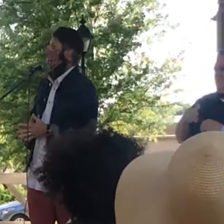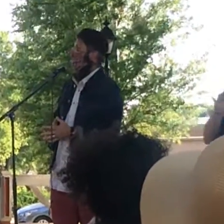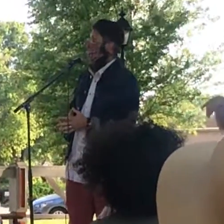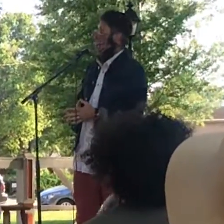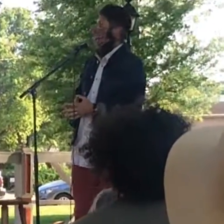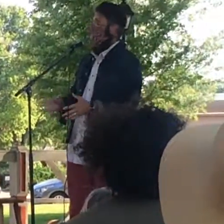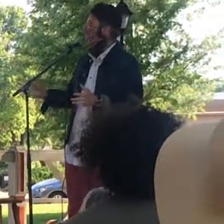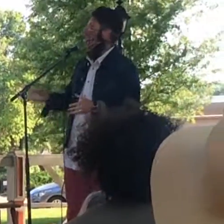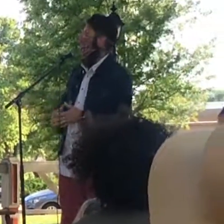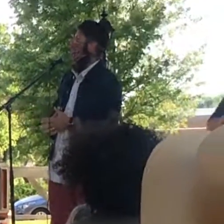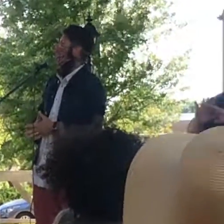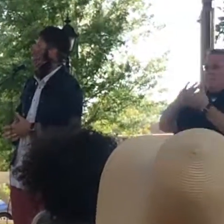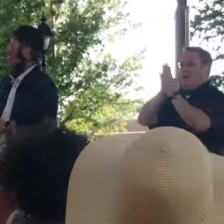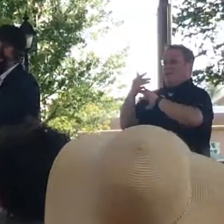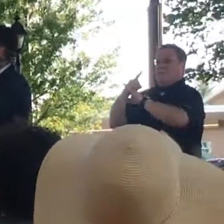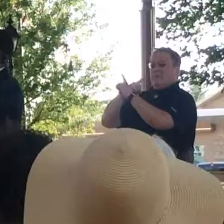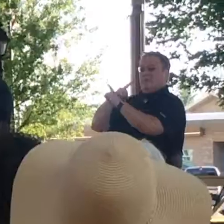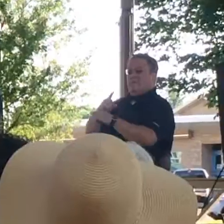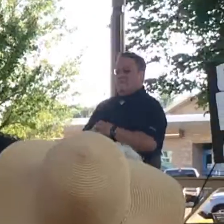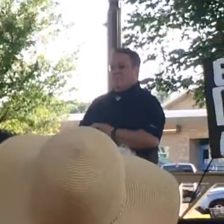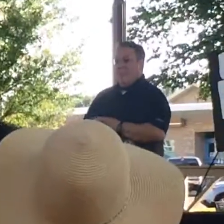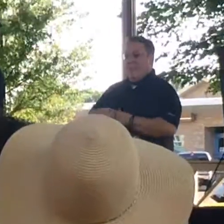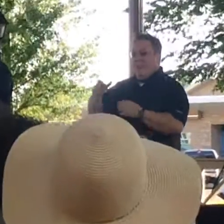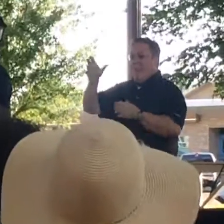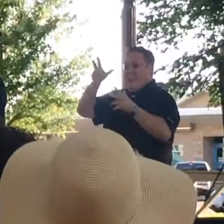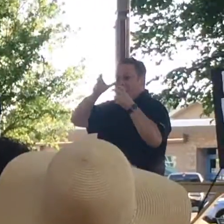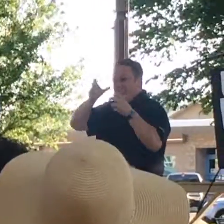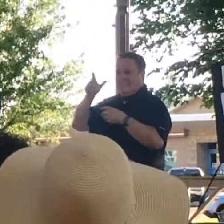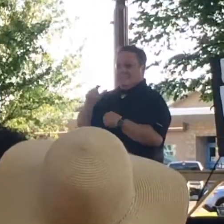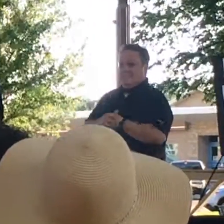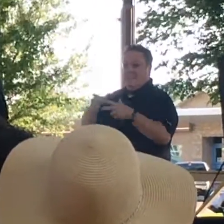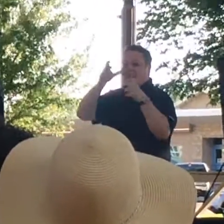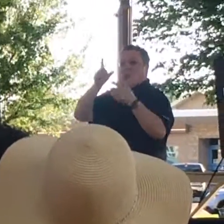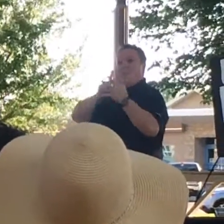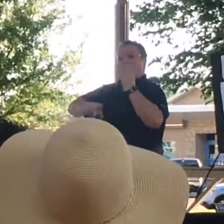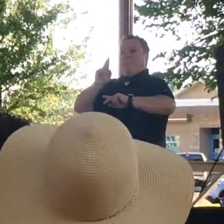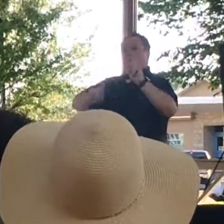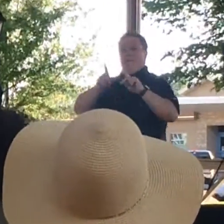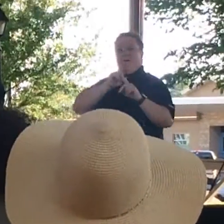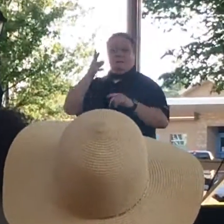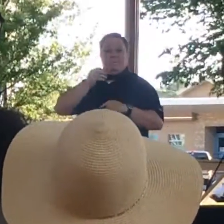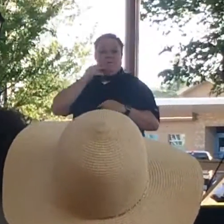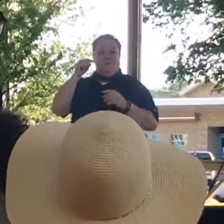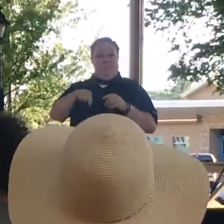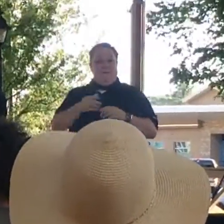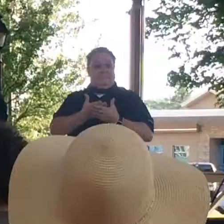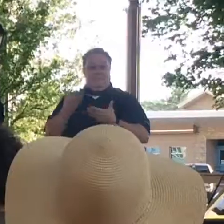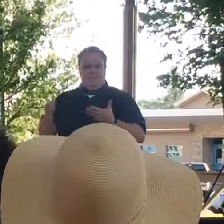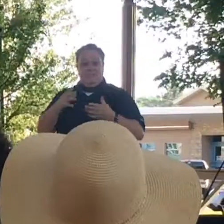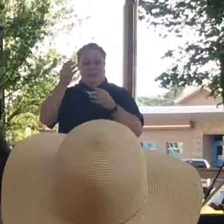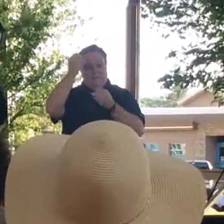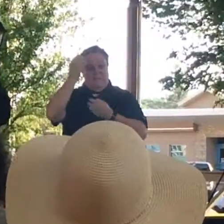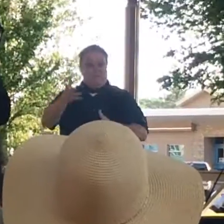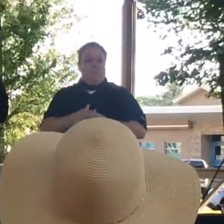that's wrong, don't get defensive, right? Listen. Listen to what the people who are actually experiencing these things are